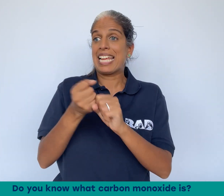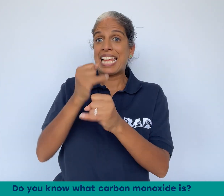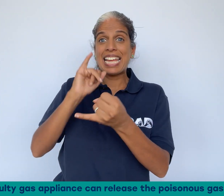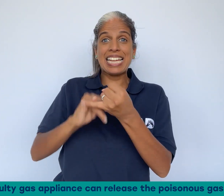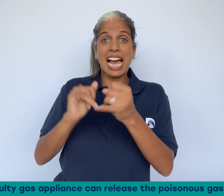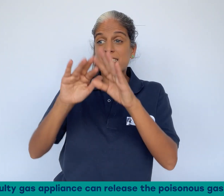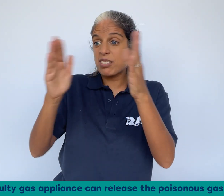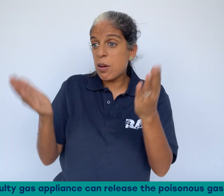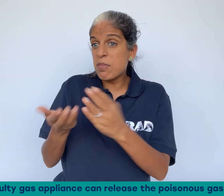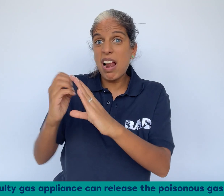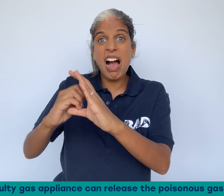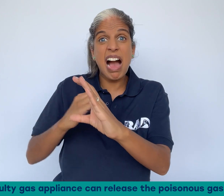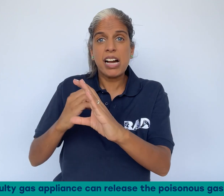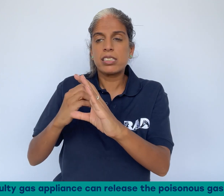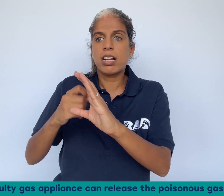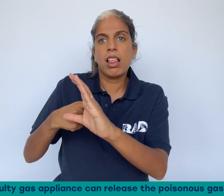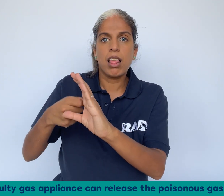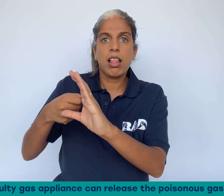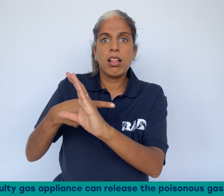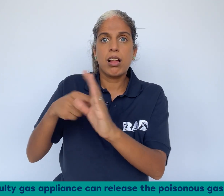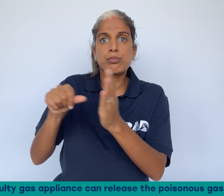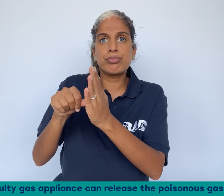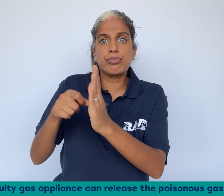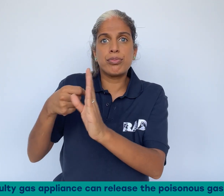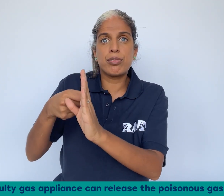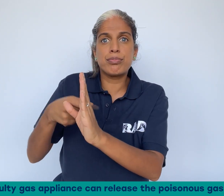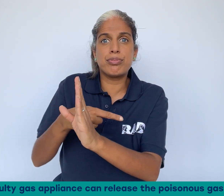A faulty gas appliance can release the poisonous gas,